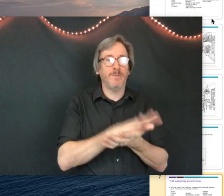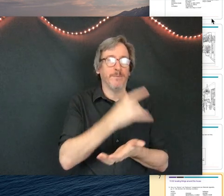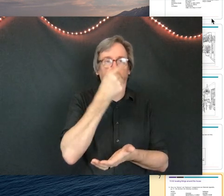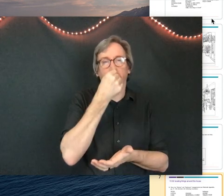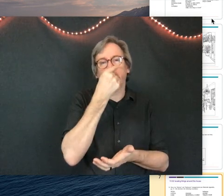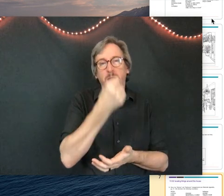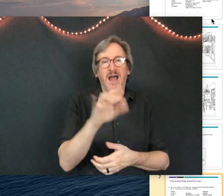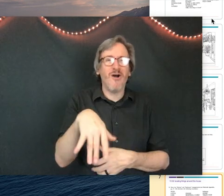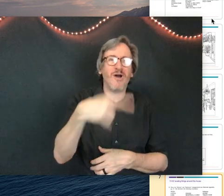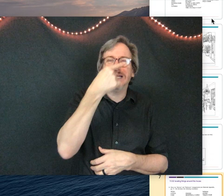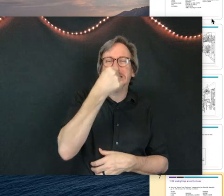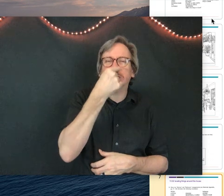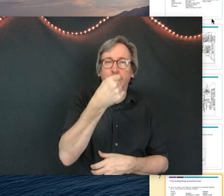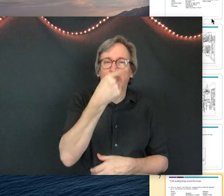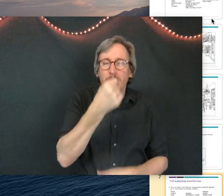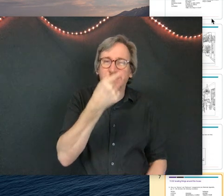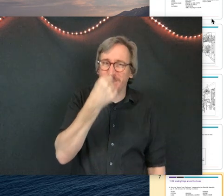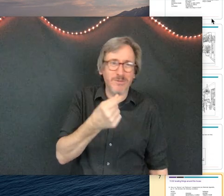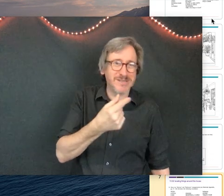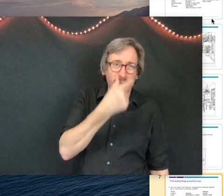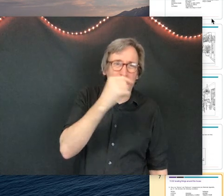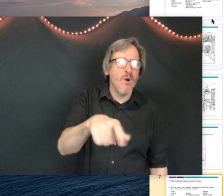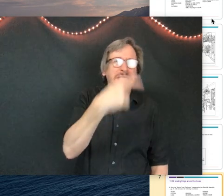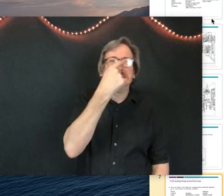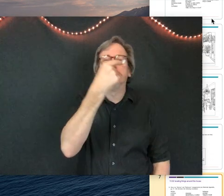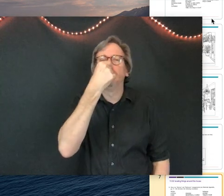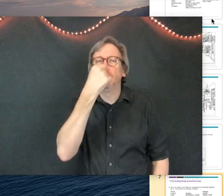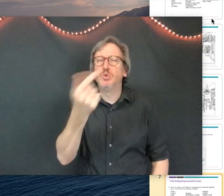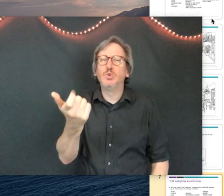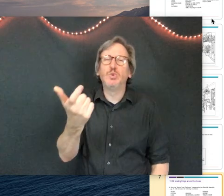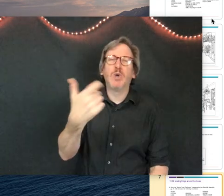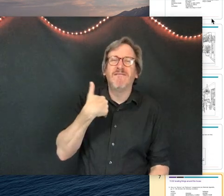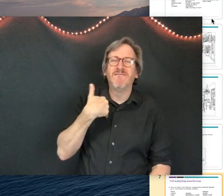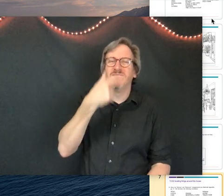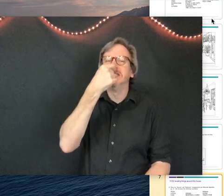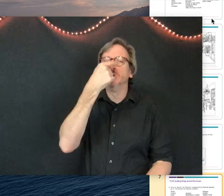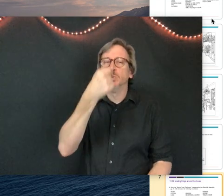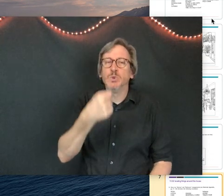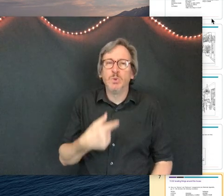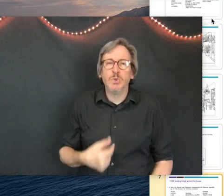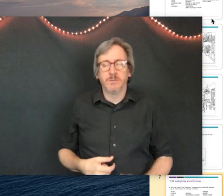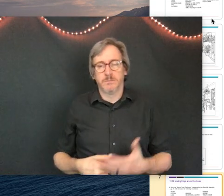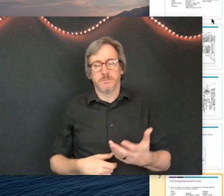tissue paper. Oh, I need tissue. Most of the time people just go, oh,